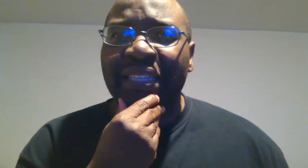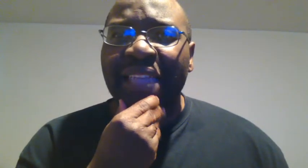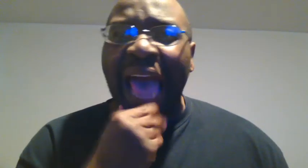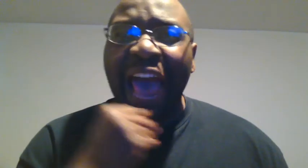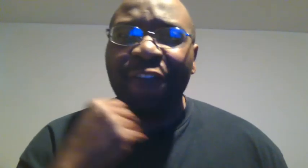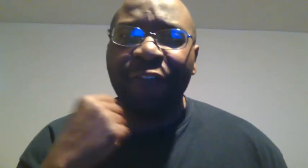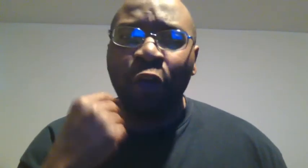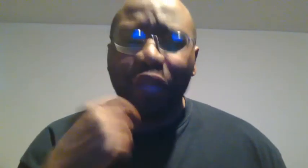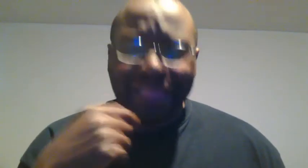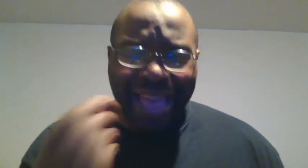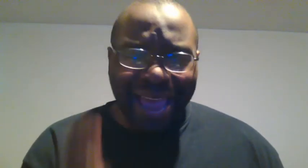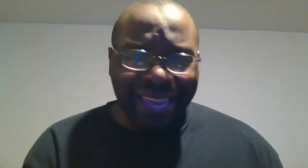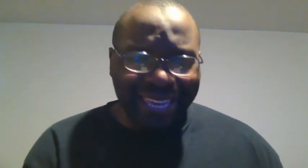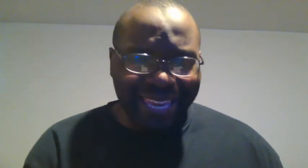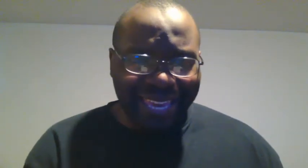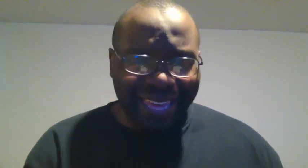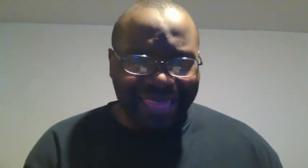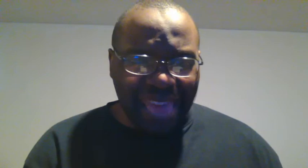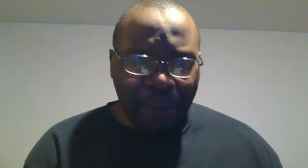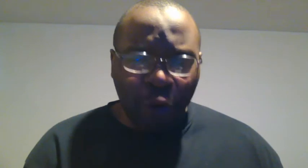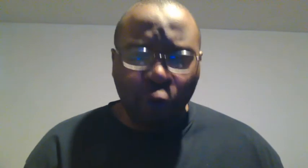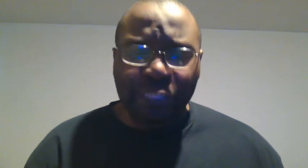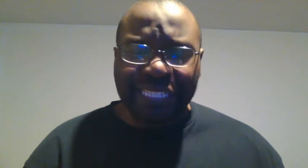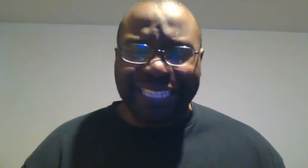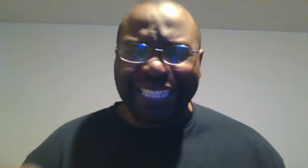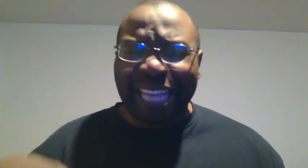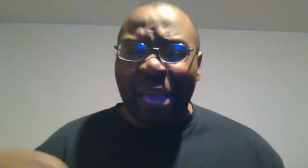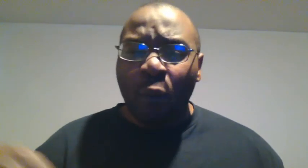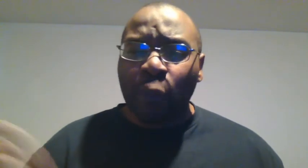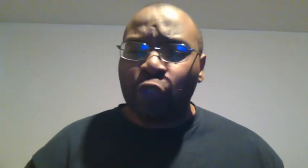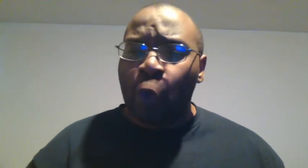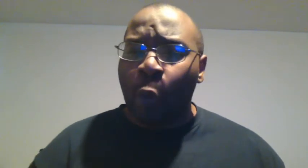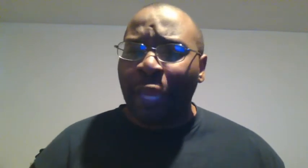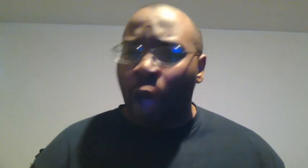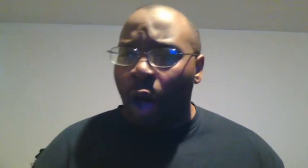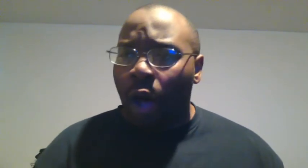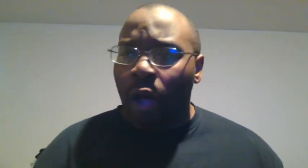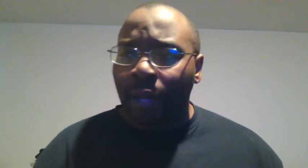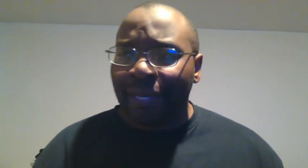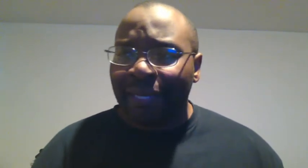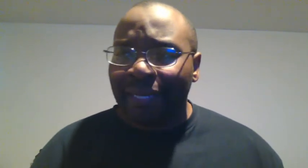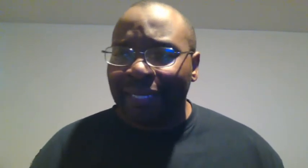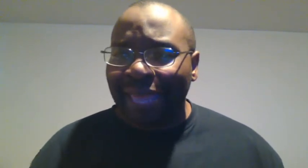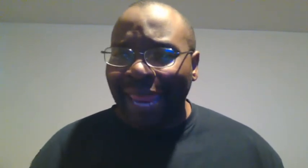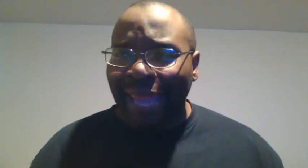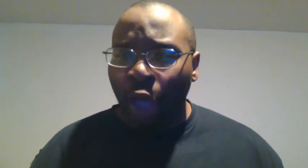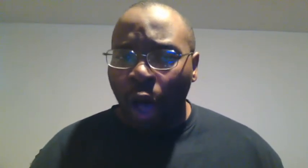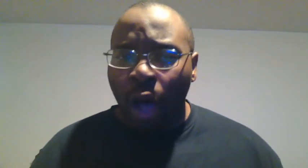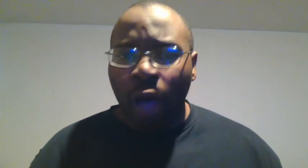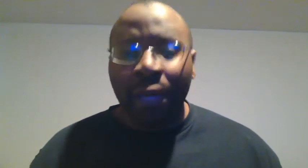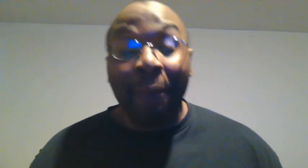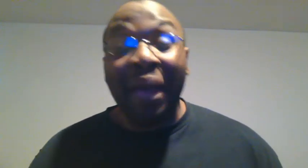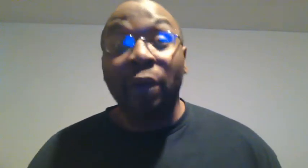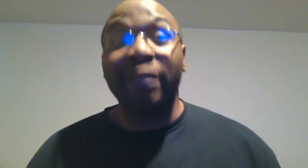I felt like that person was going on and on about it.